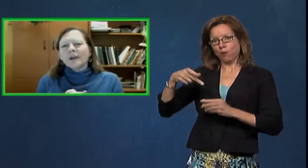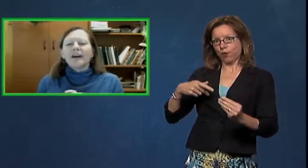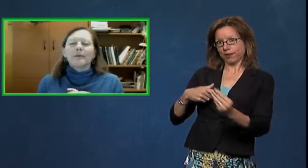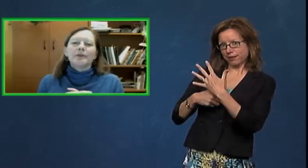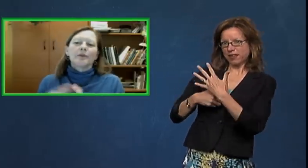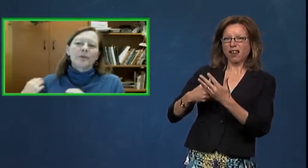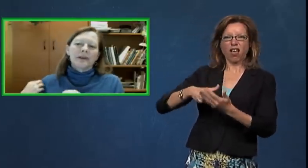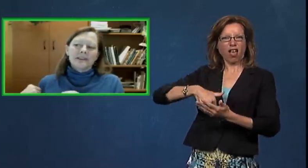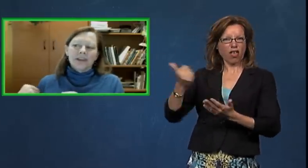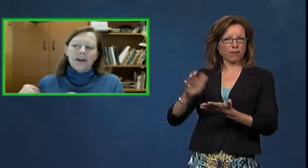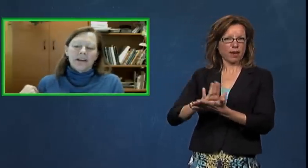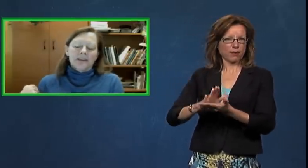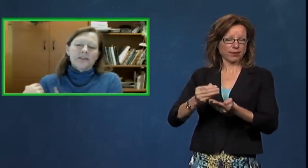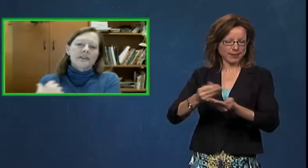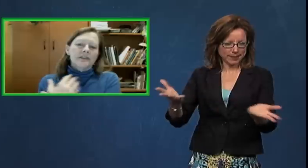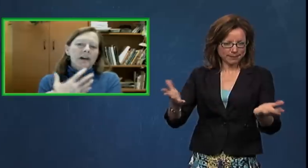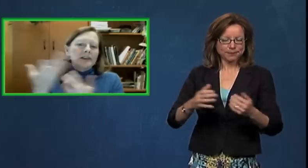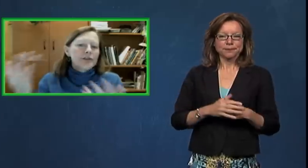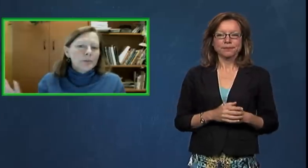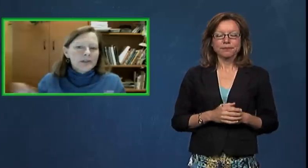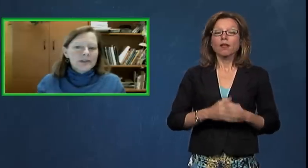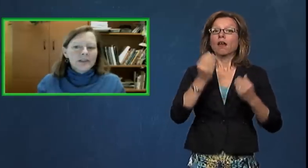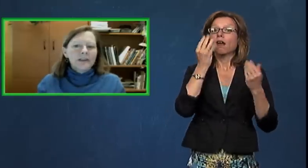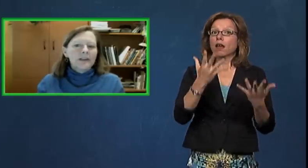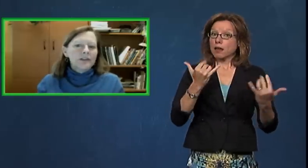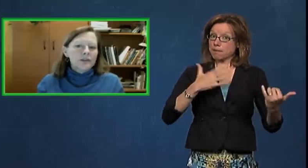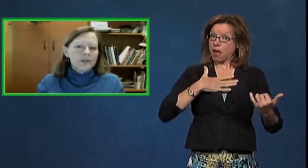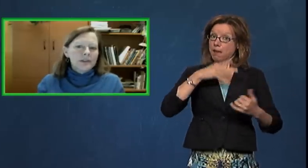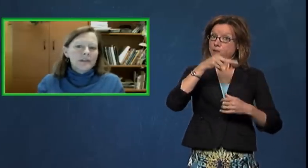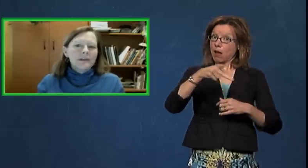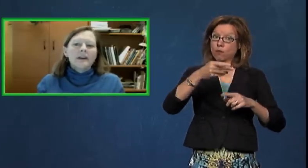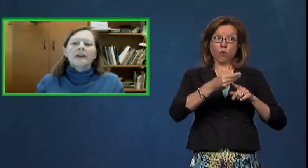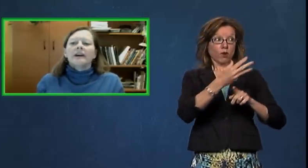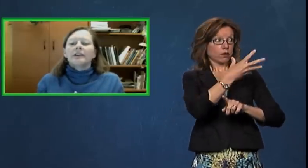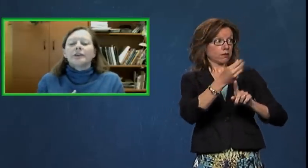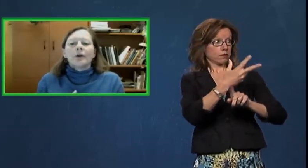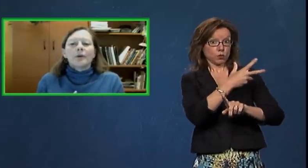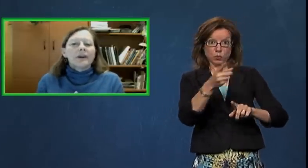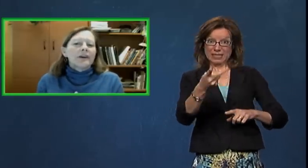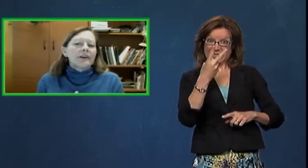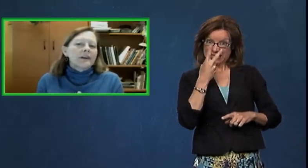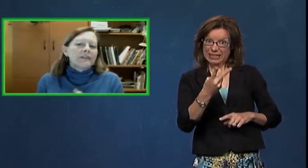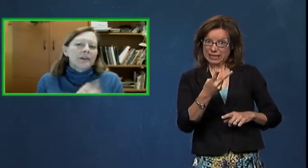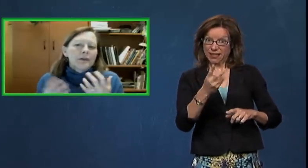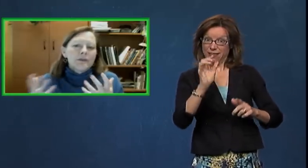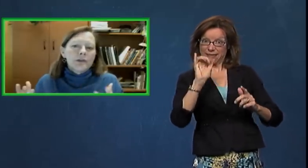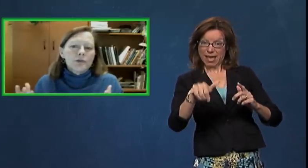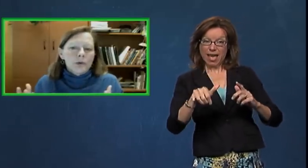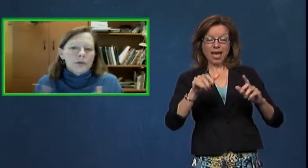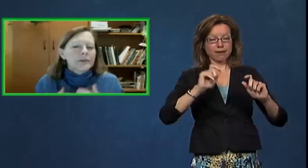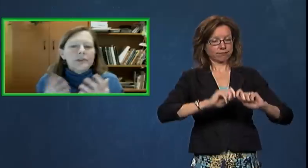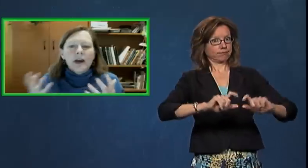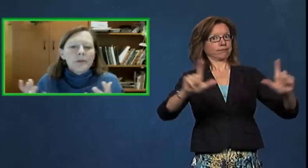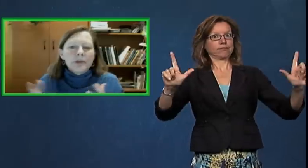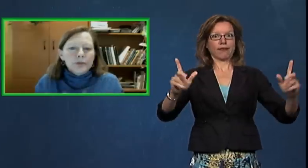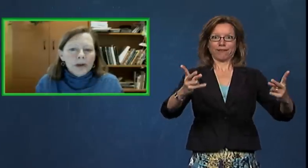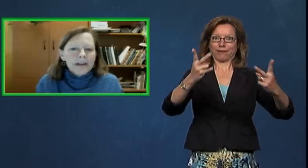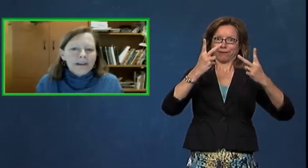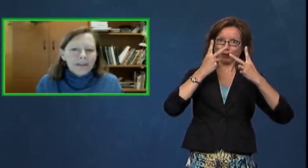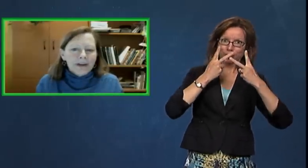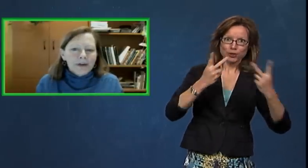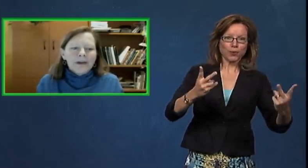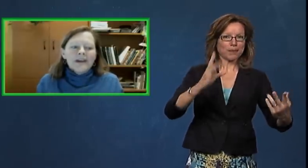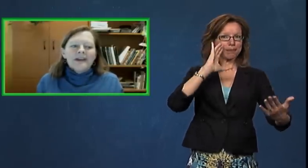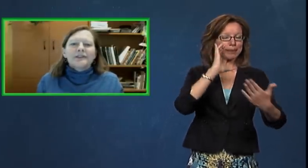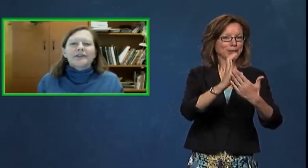Just one comment about my slides. The slides you'll be seeing and using on your own are very visual. There's not much writing